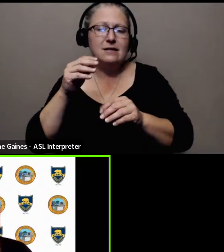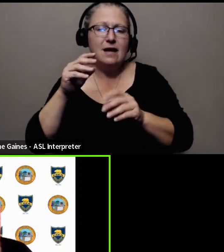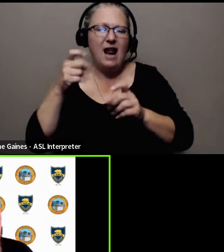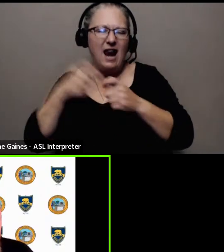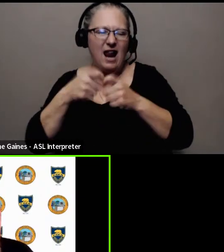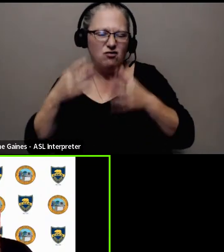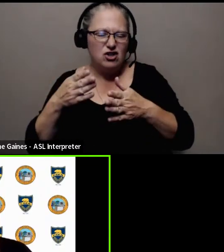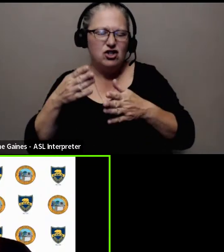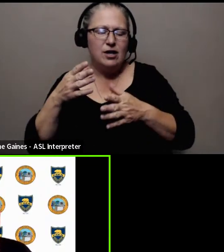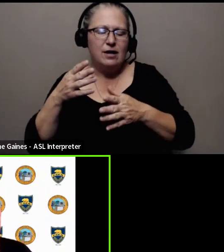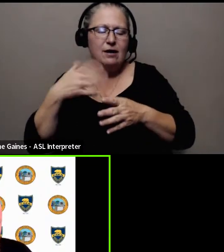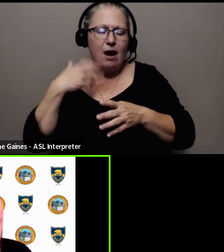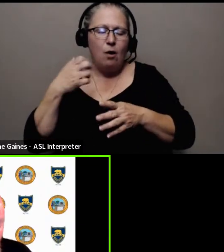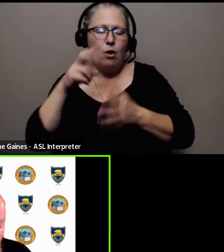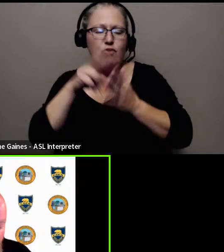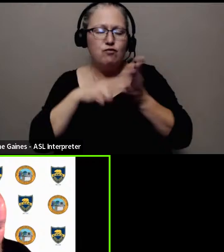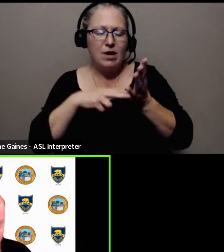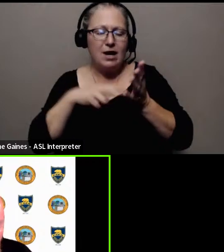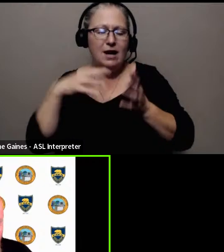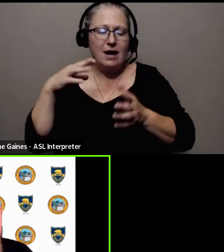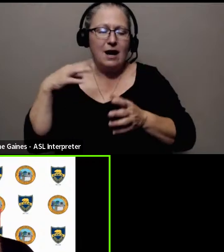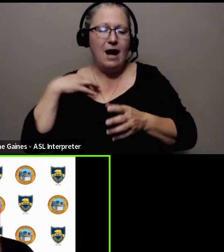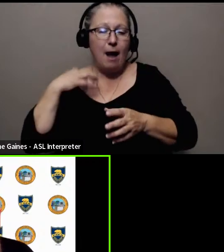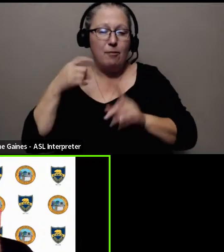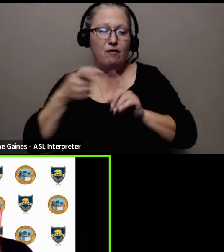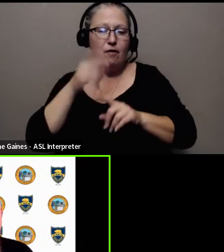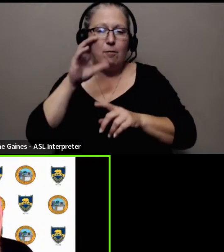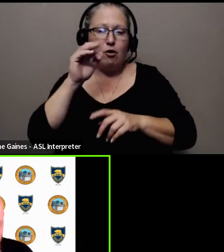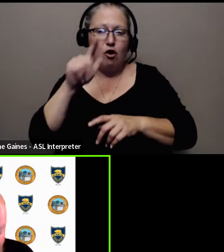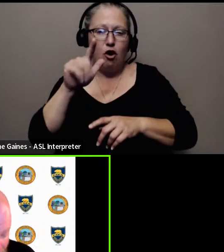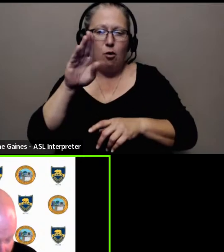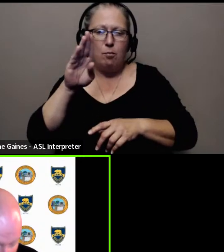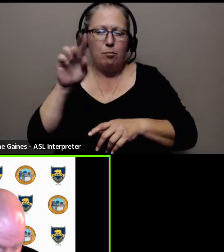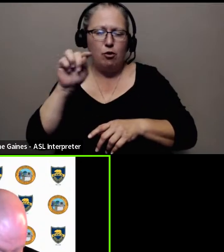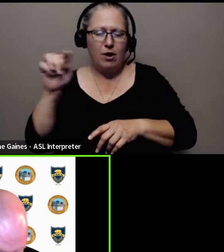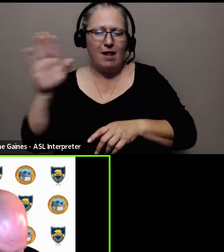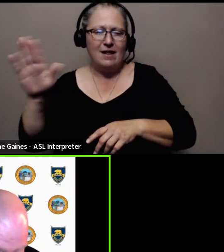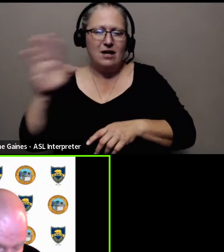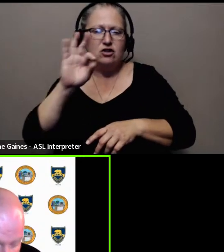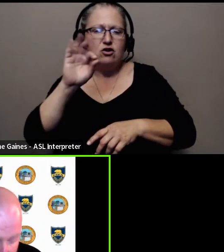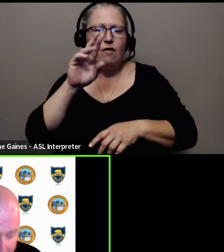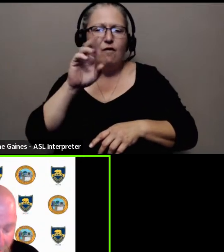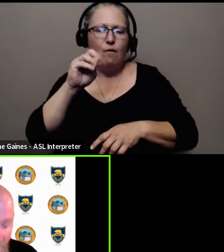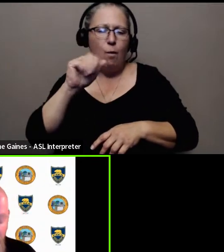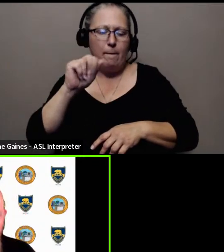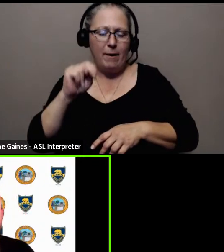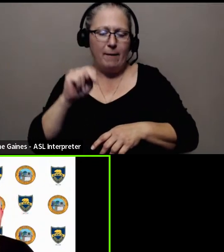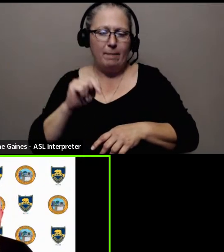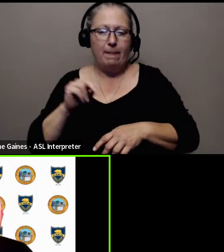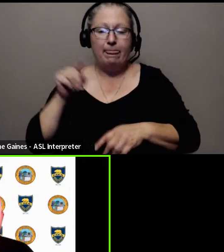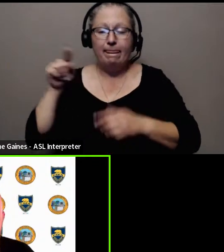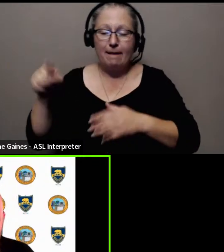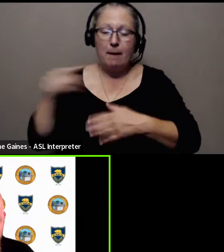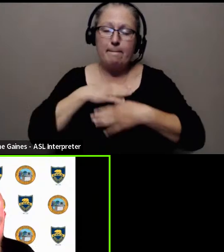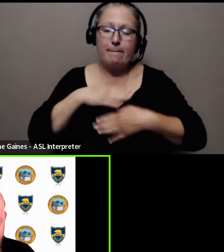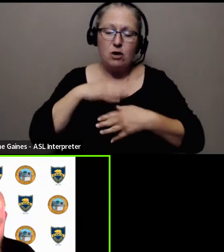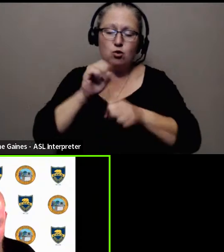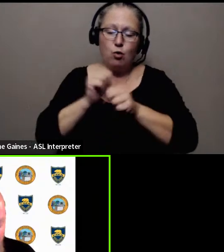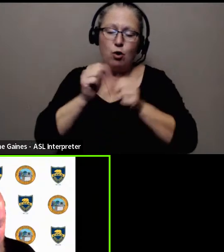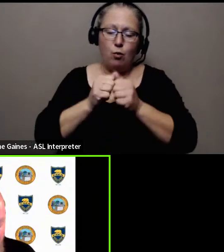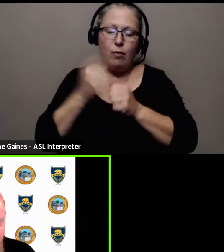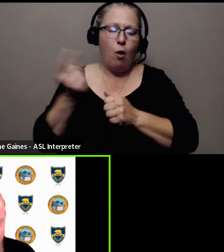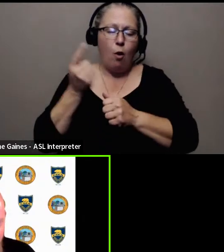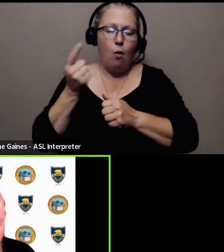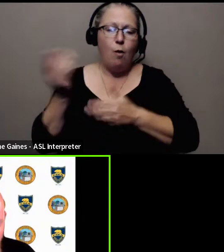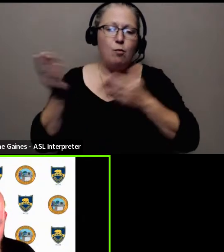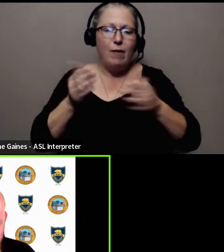I'd like to read a nomination written by Carl Burnell, his foreman. He is a pleasure to work with and always brings a